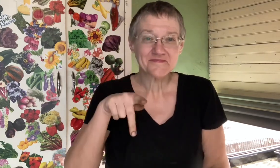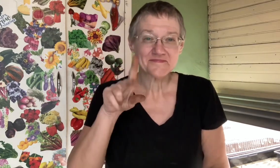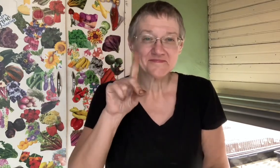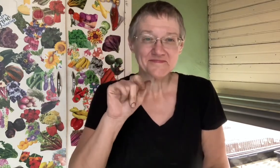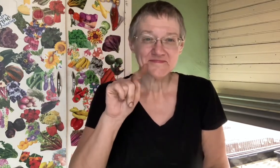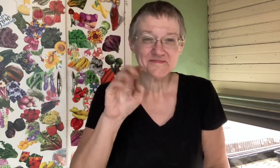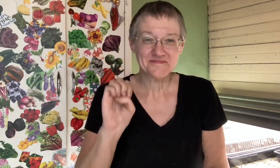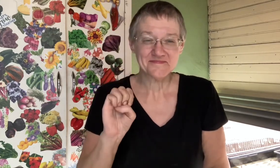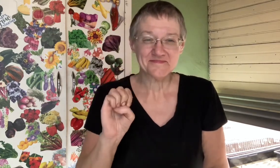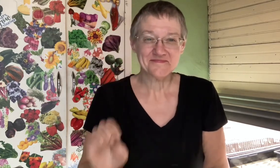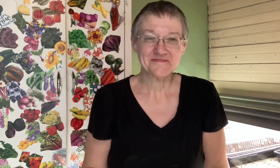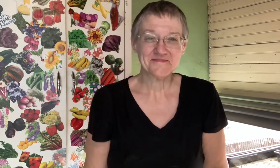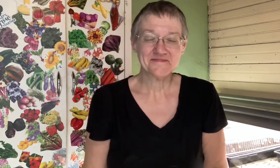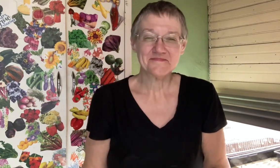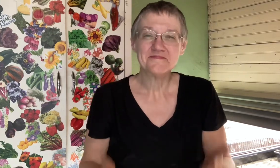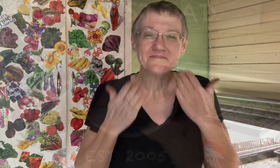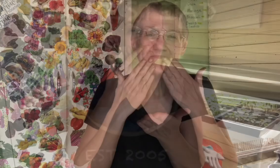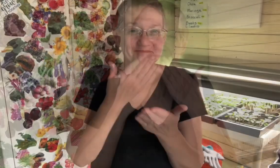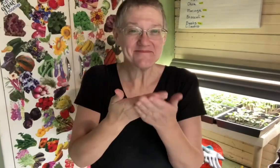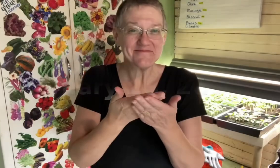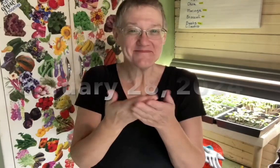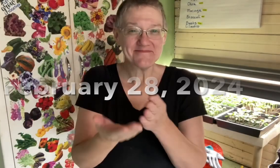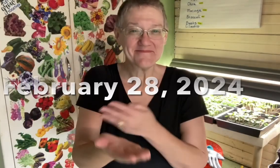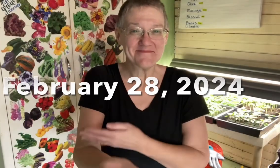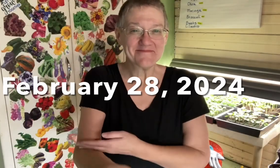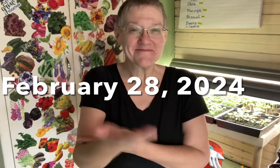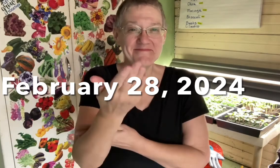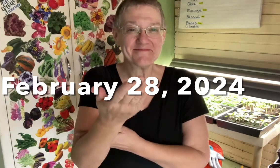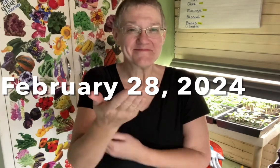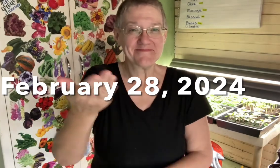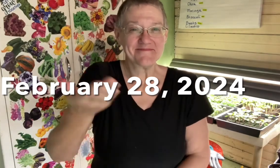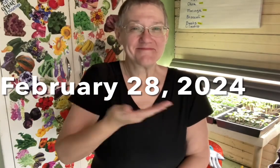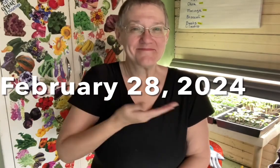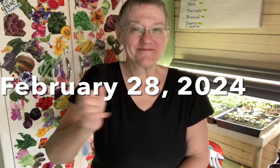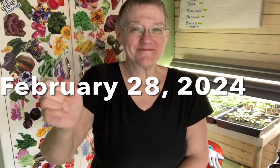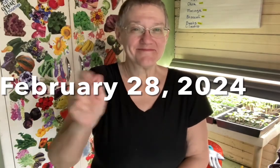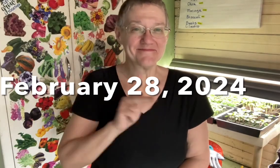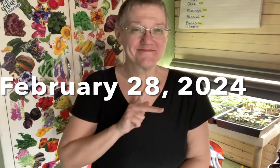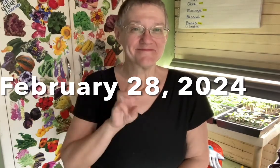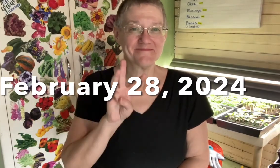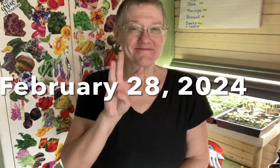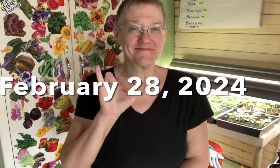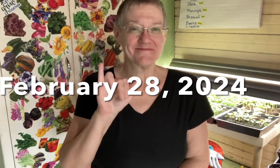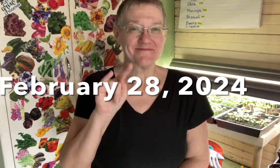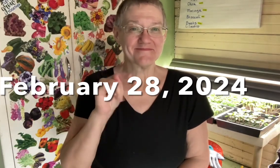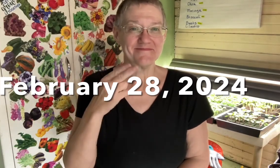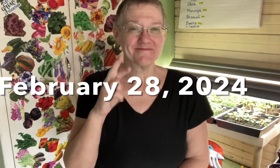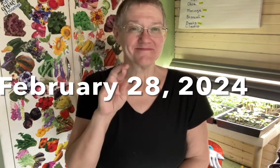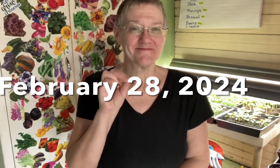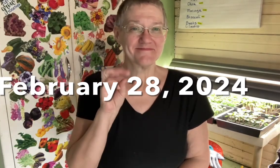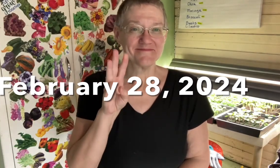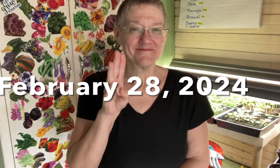Check back with us for an update. Good morning and welcome back to Withrow